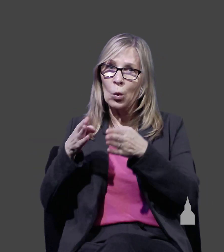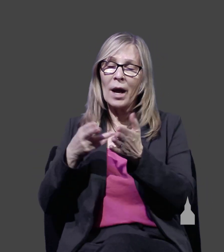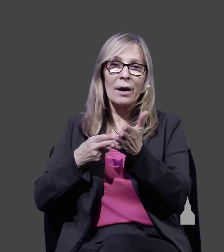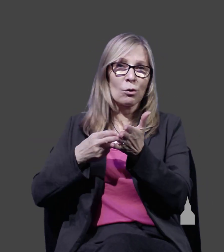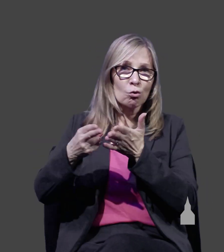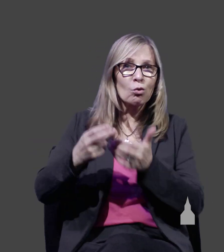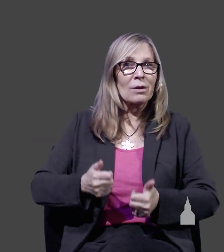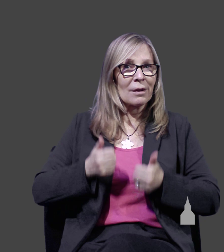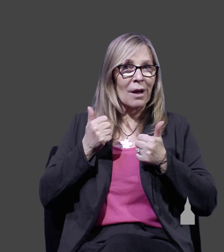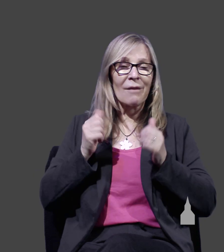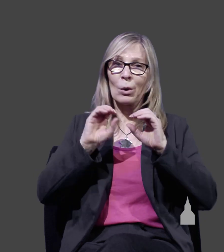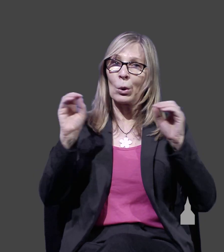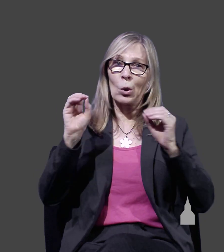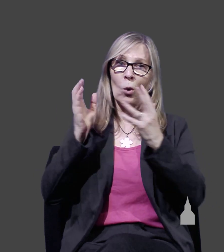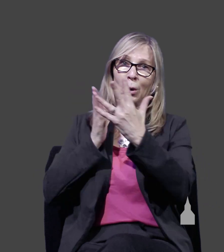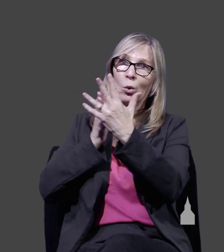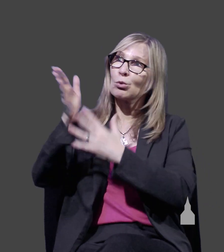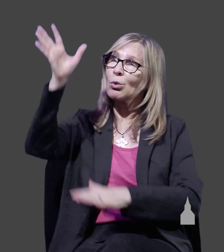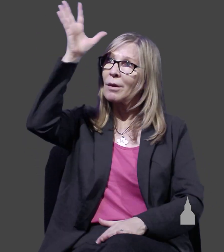through me.